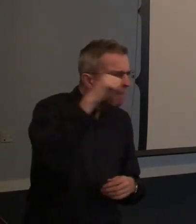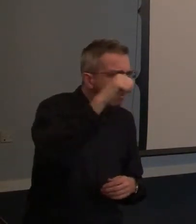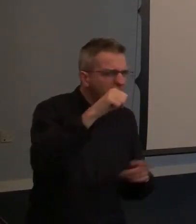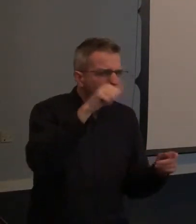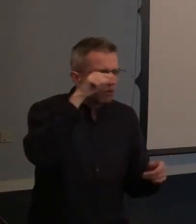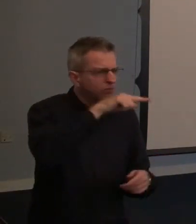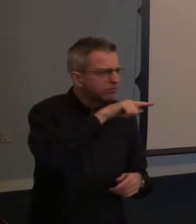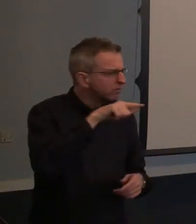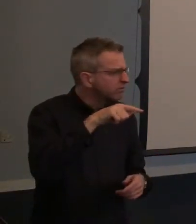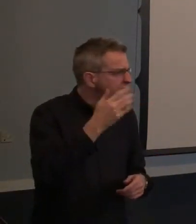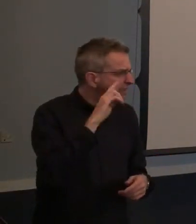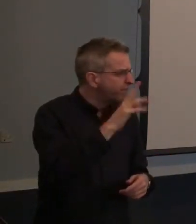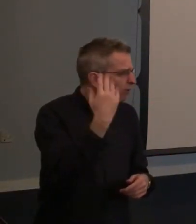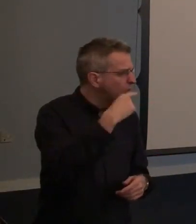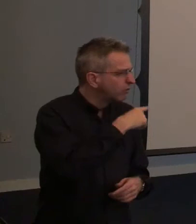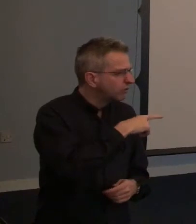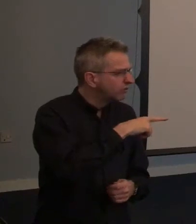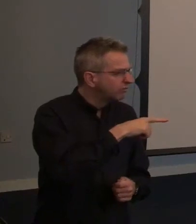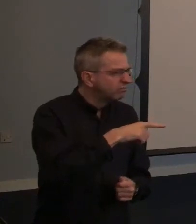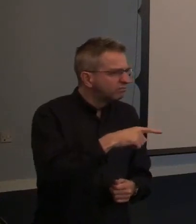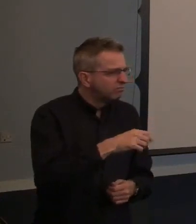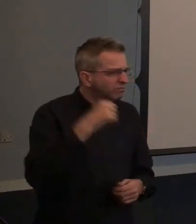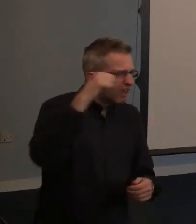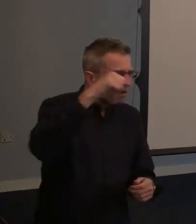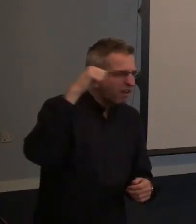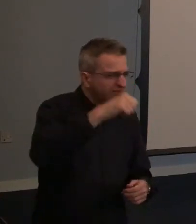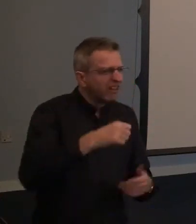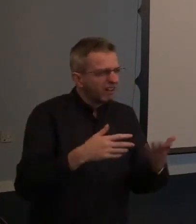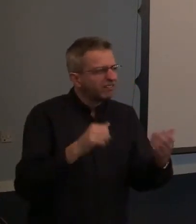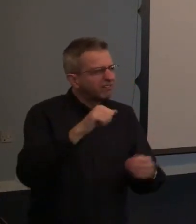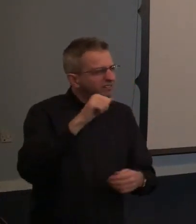Some of you might know Sign Mark as well. You may be familiar with the artist Sign Mark.